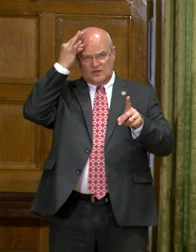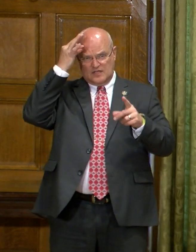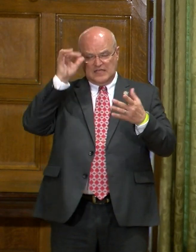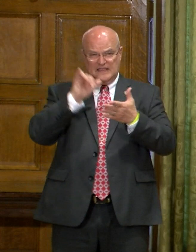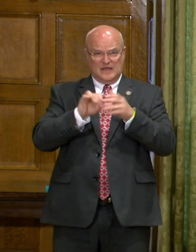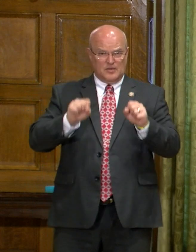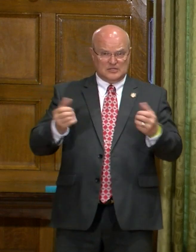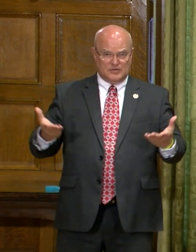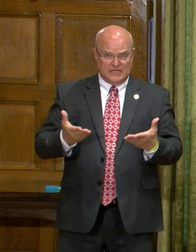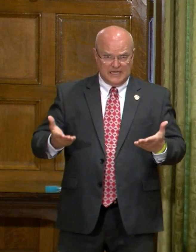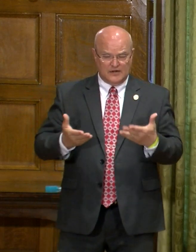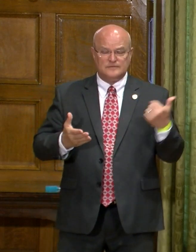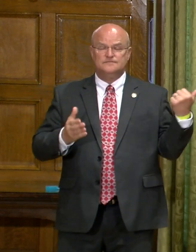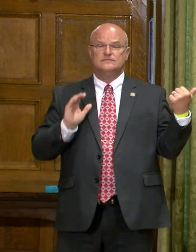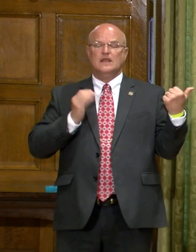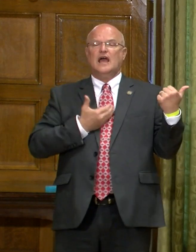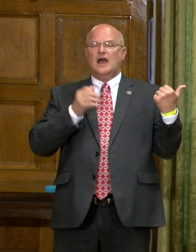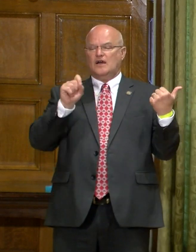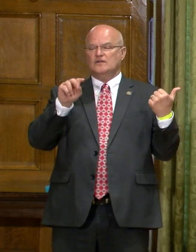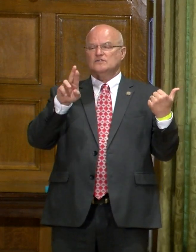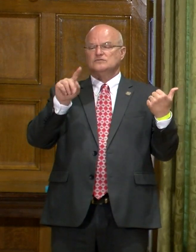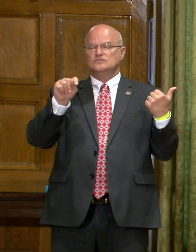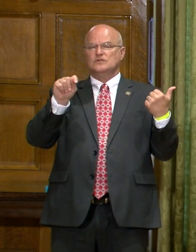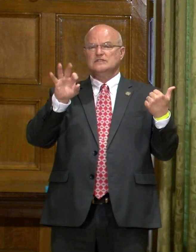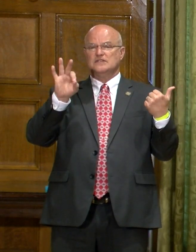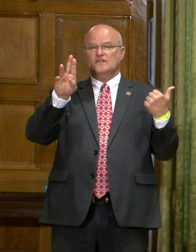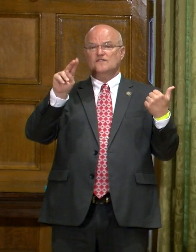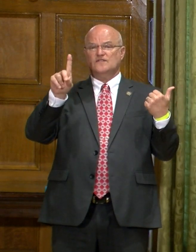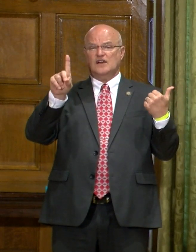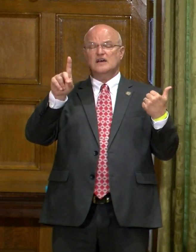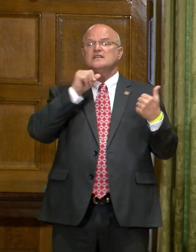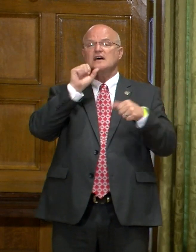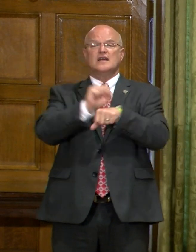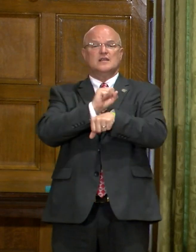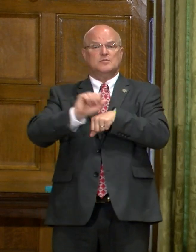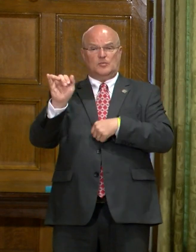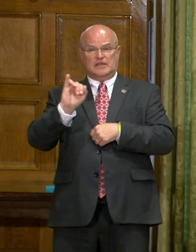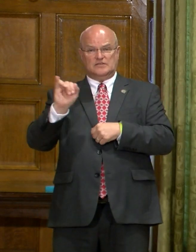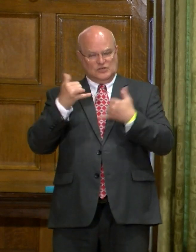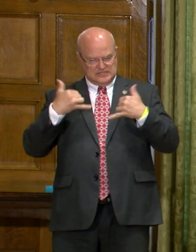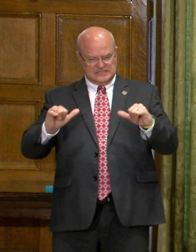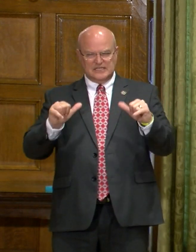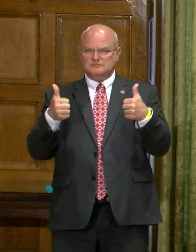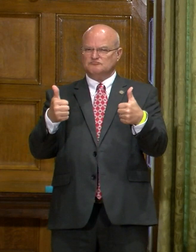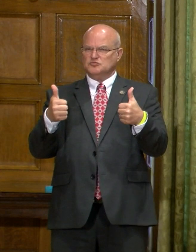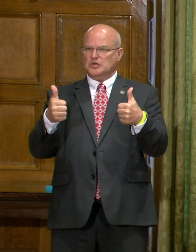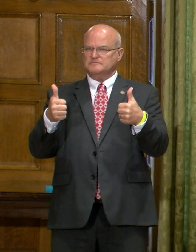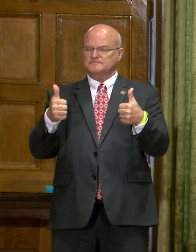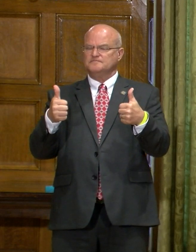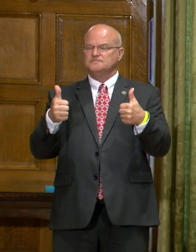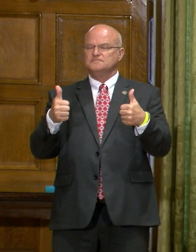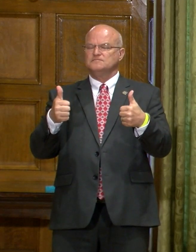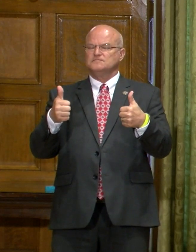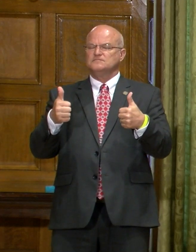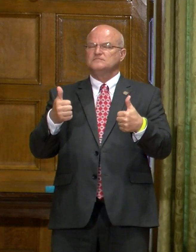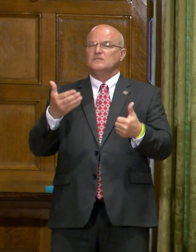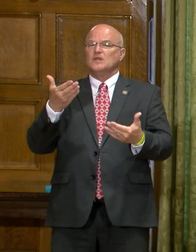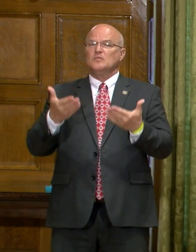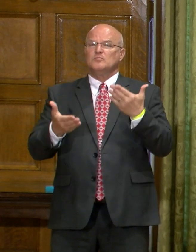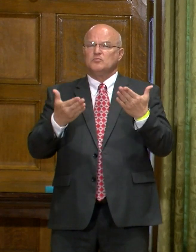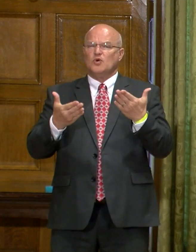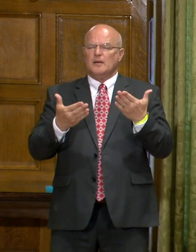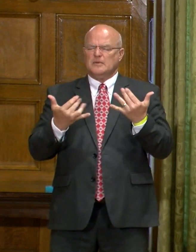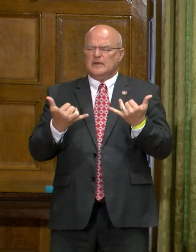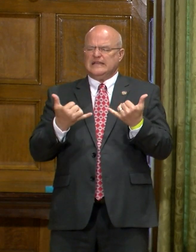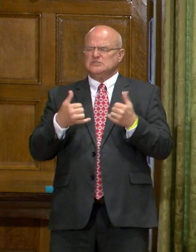shape? Our trust fund is, in terms of our unemployment insurance, is still in good shape. It's probably too